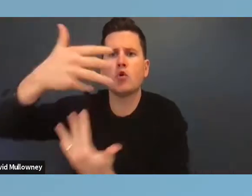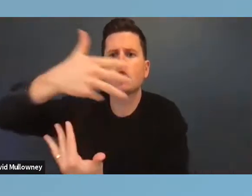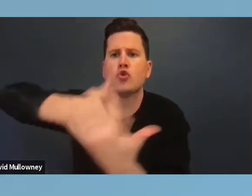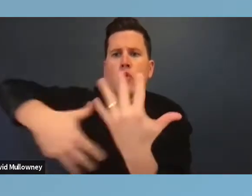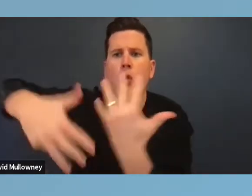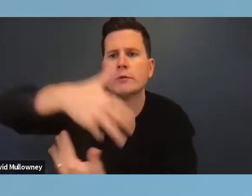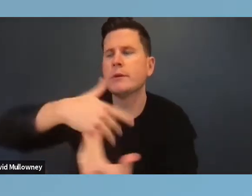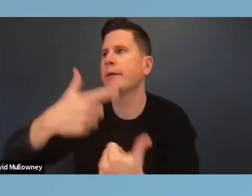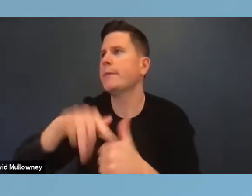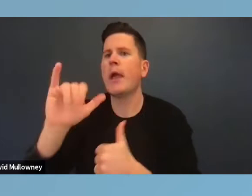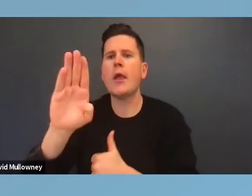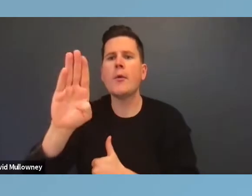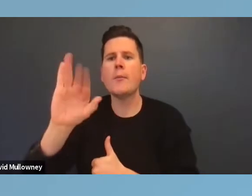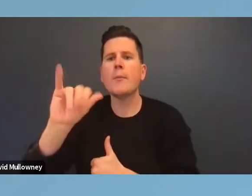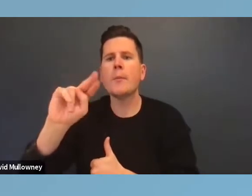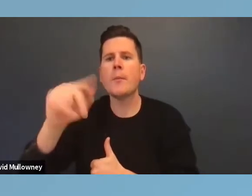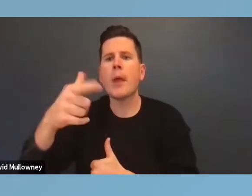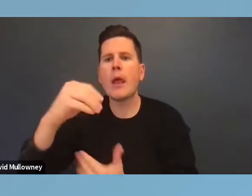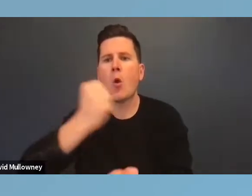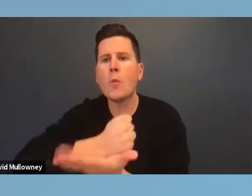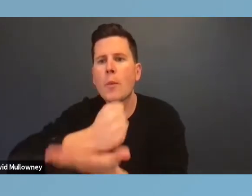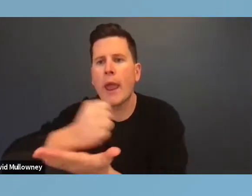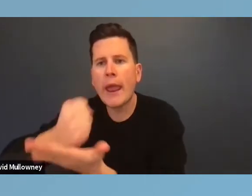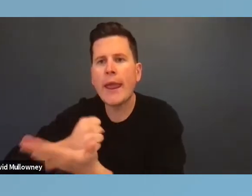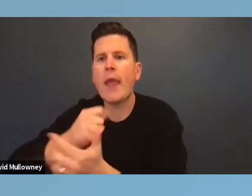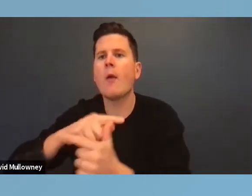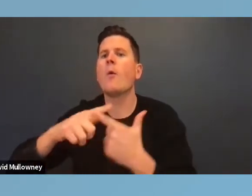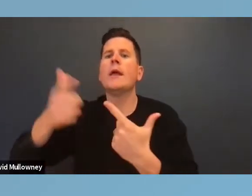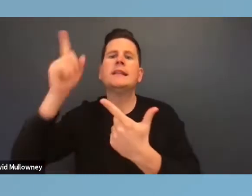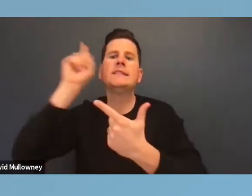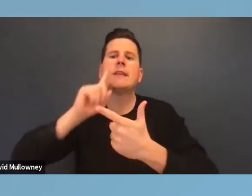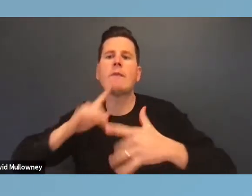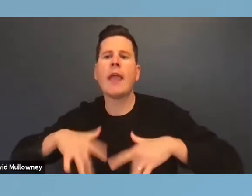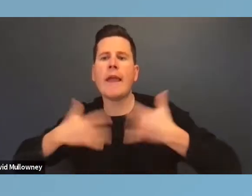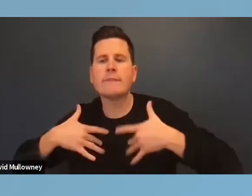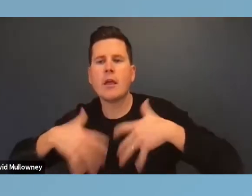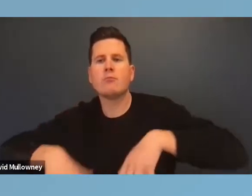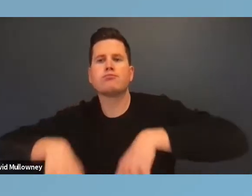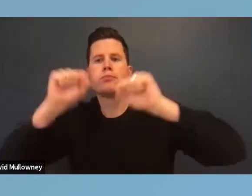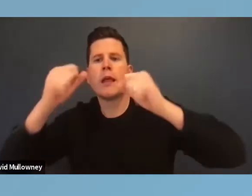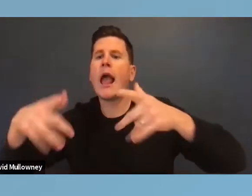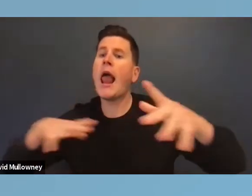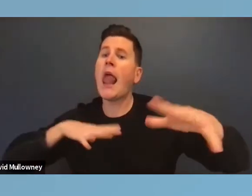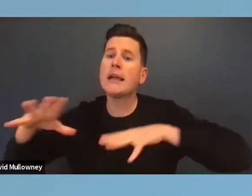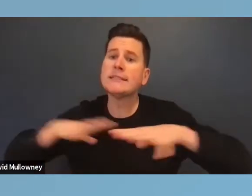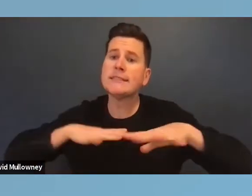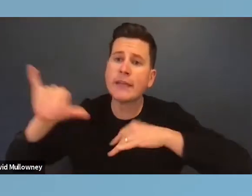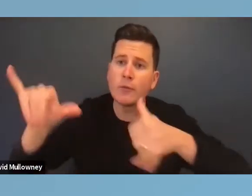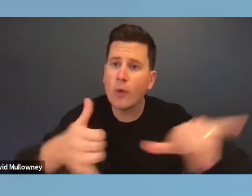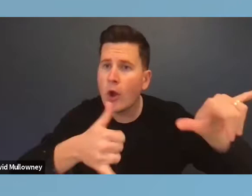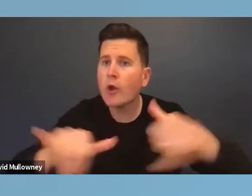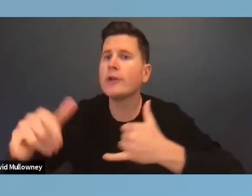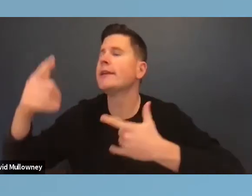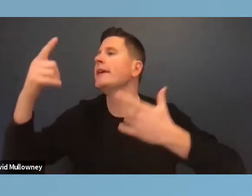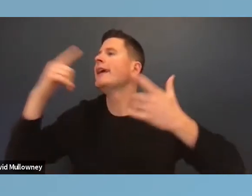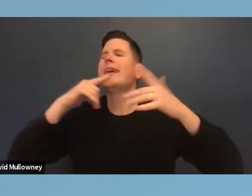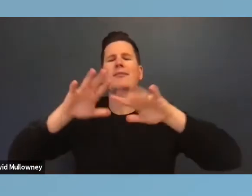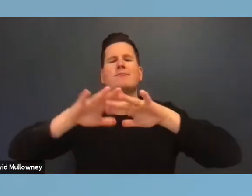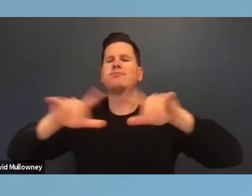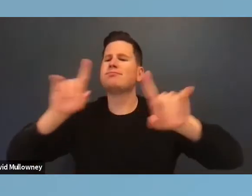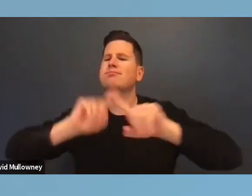many people would come together for bingo night or deaf events, hosting holiday